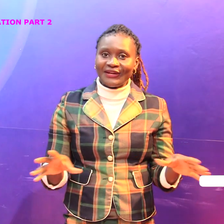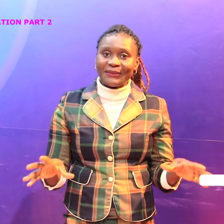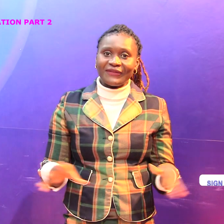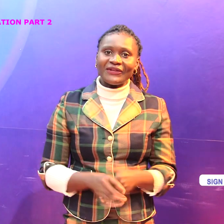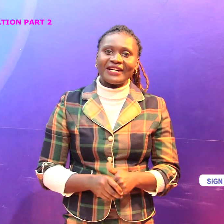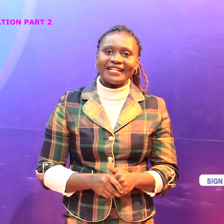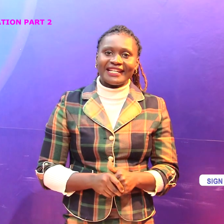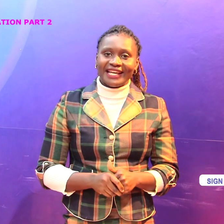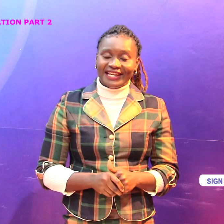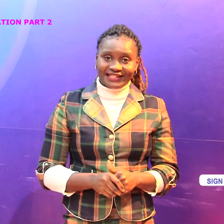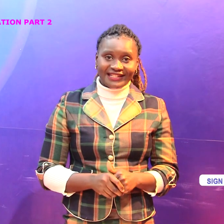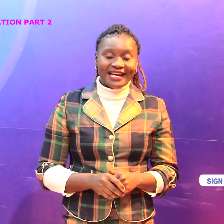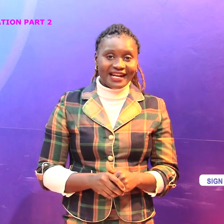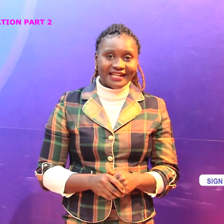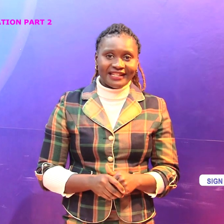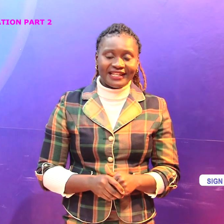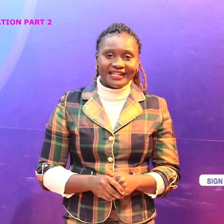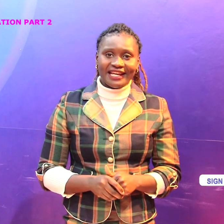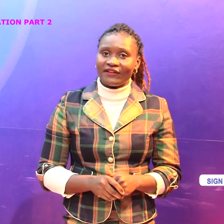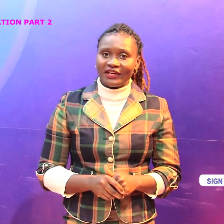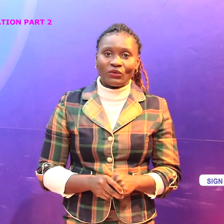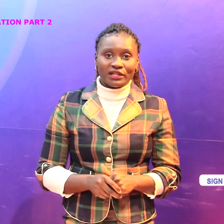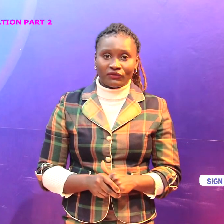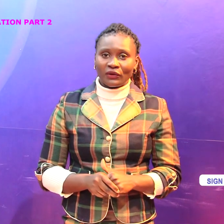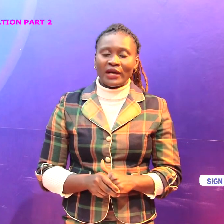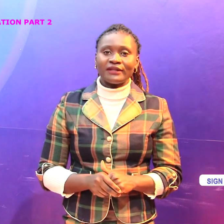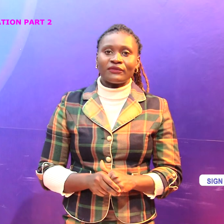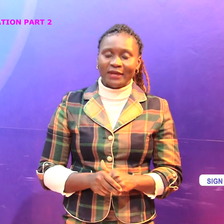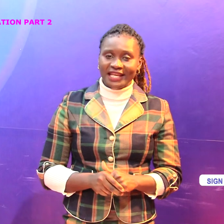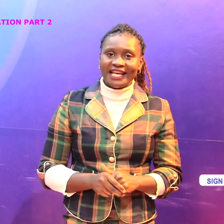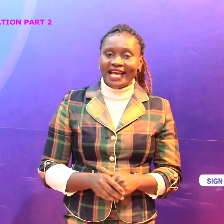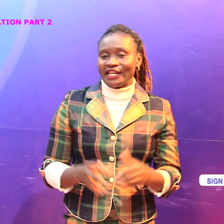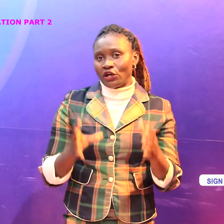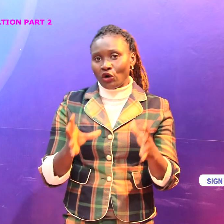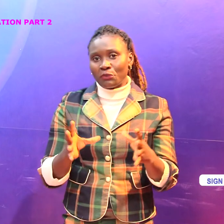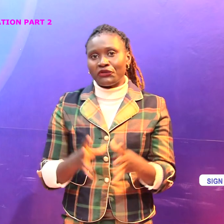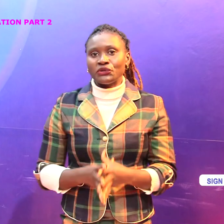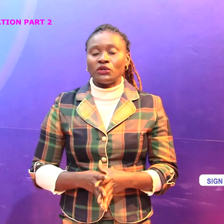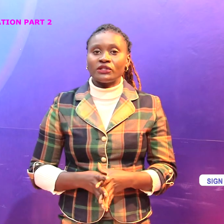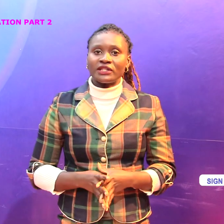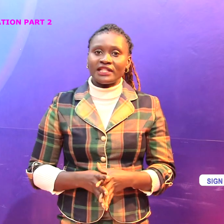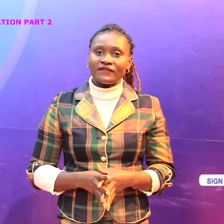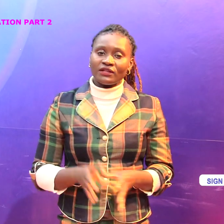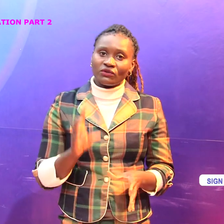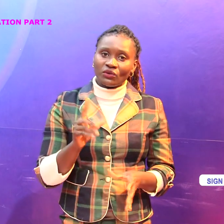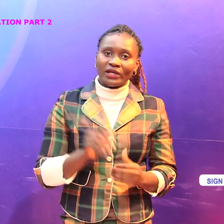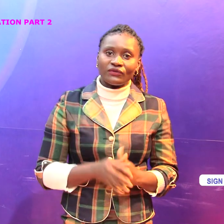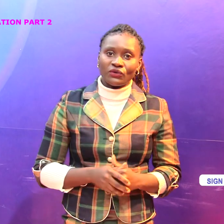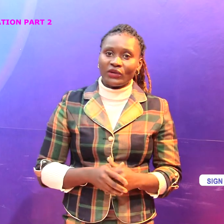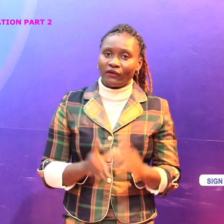Hello my viewer, it's another day and a very wonderful one for me, and I hope for you also it is a very good one for you wherever